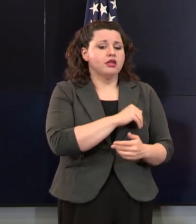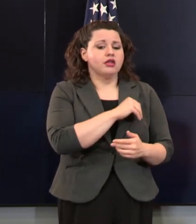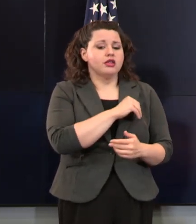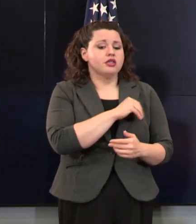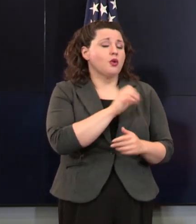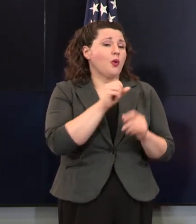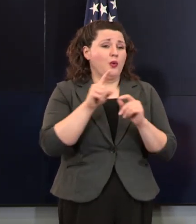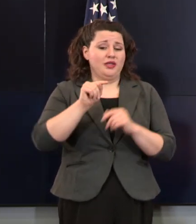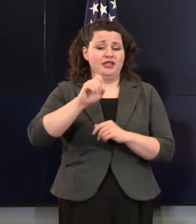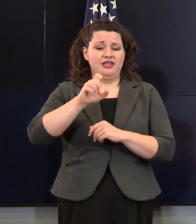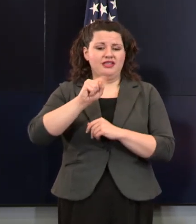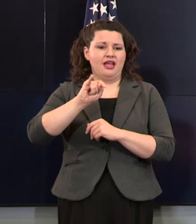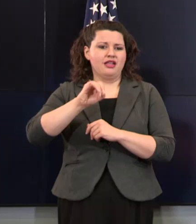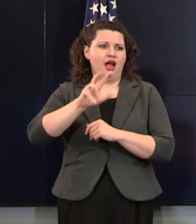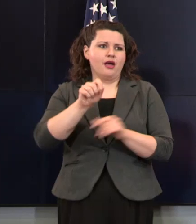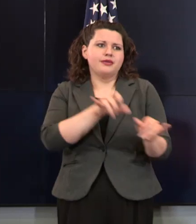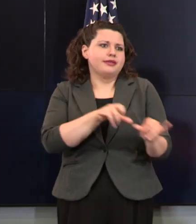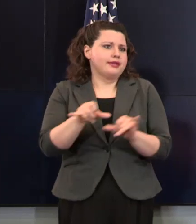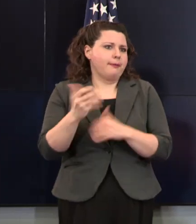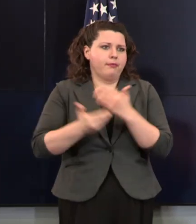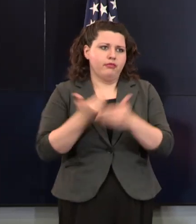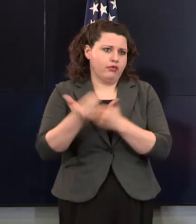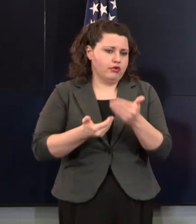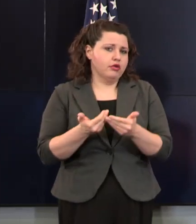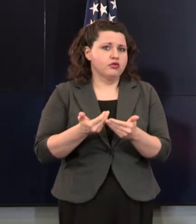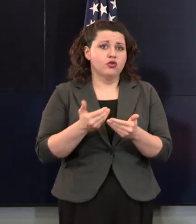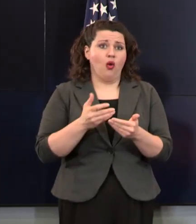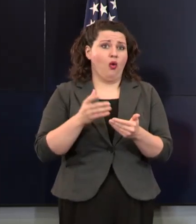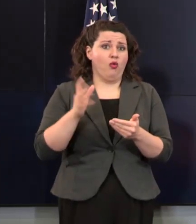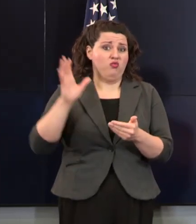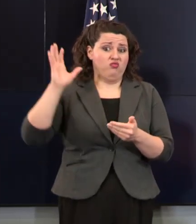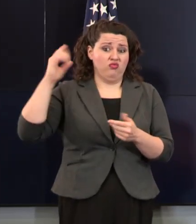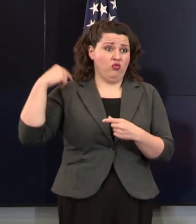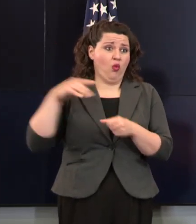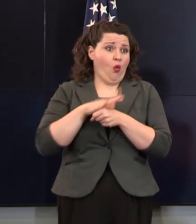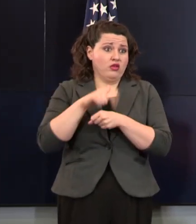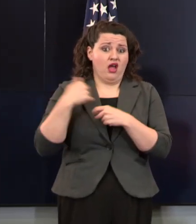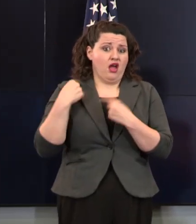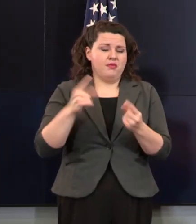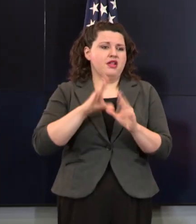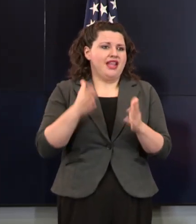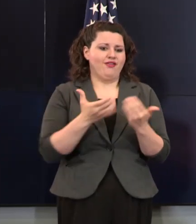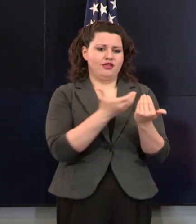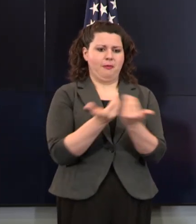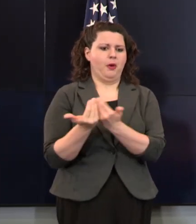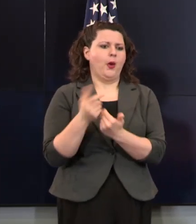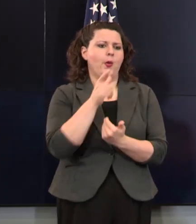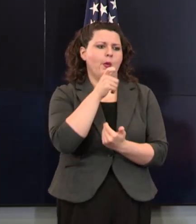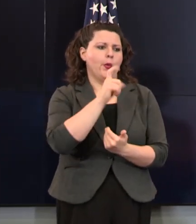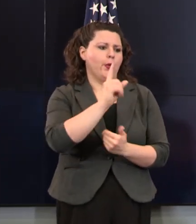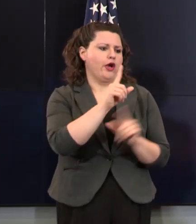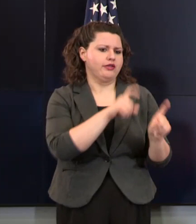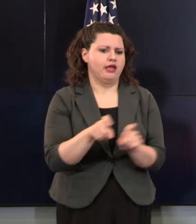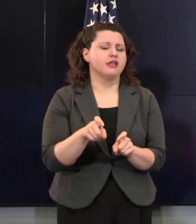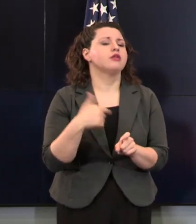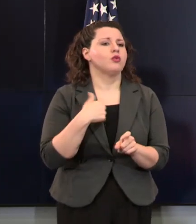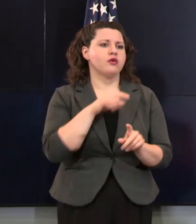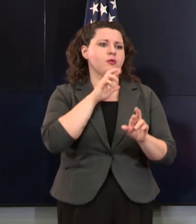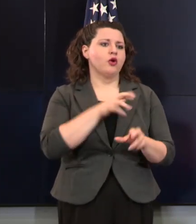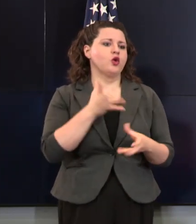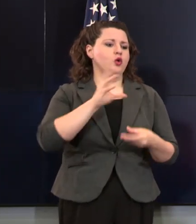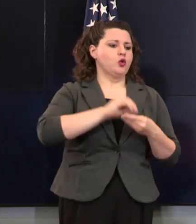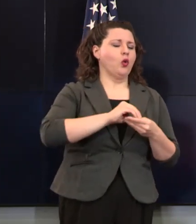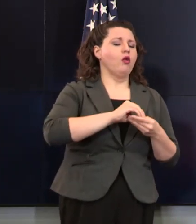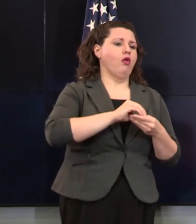so Test Iowa would be no different. So we really never have broken those out. We've reported total tested positive, and